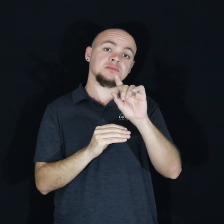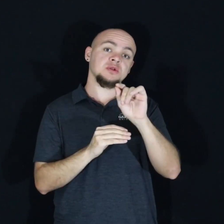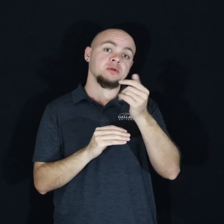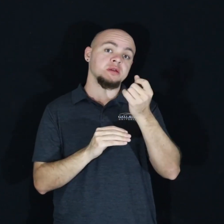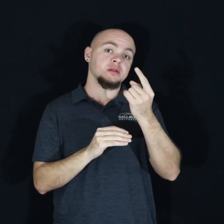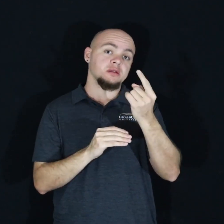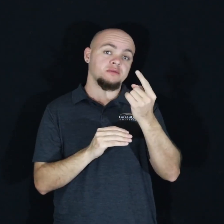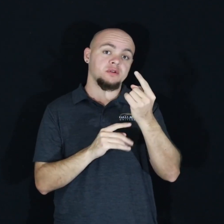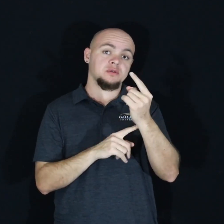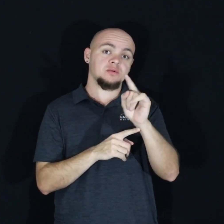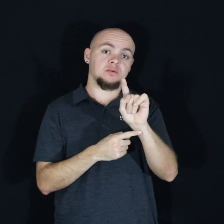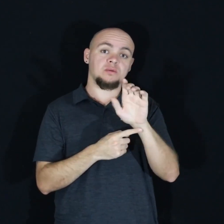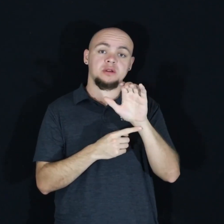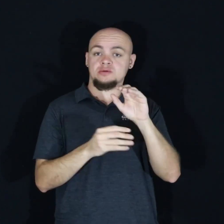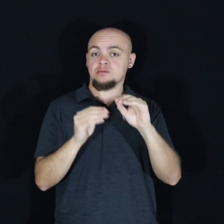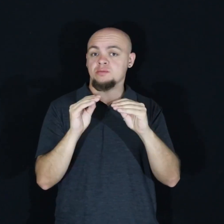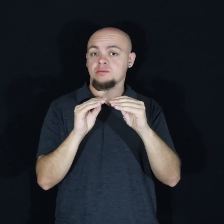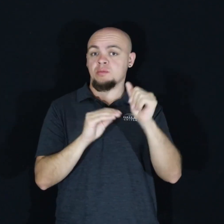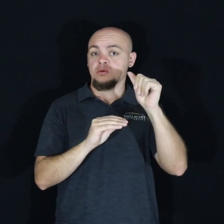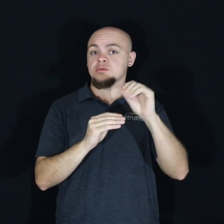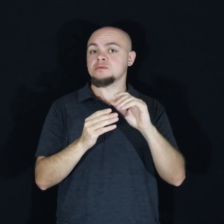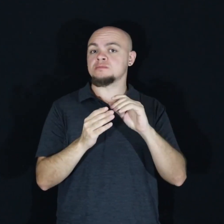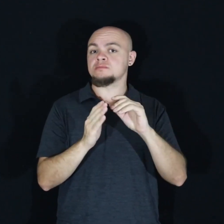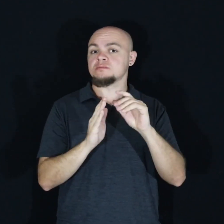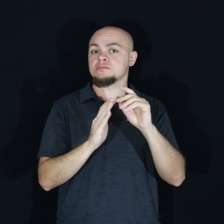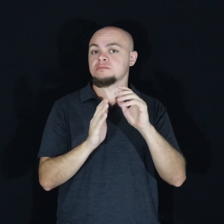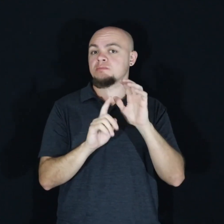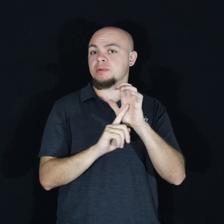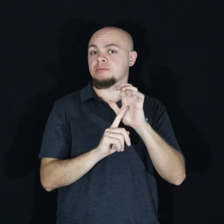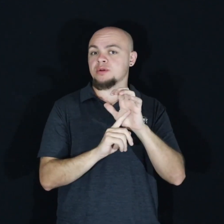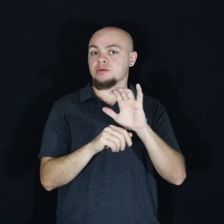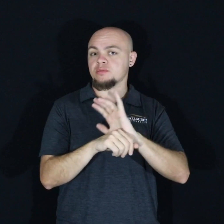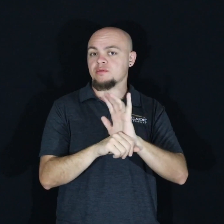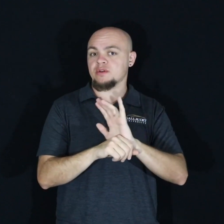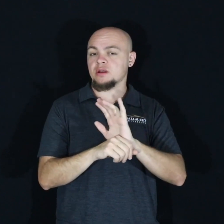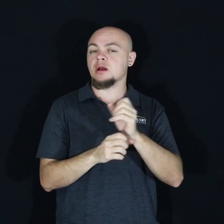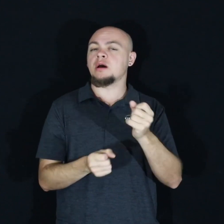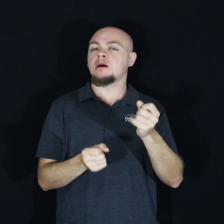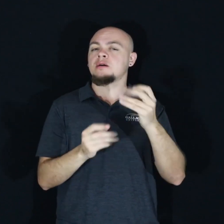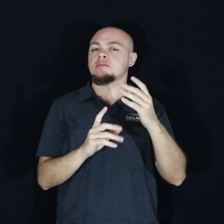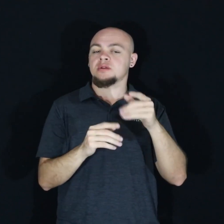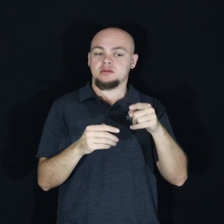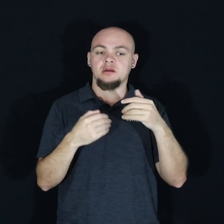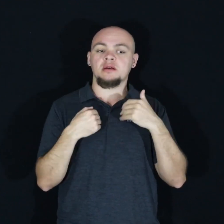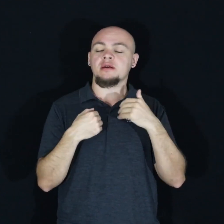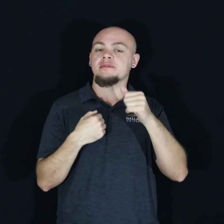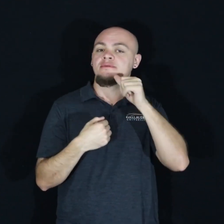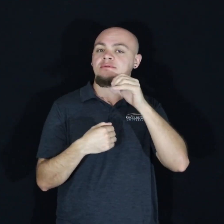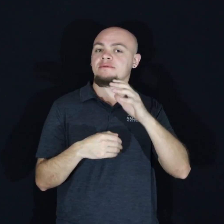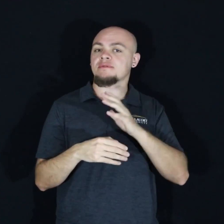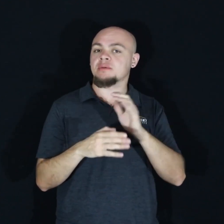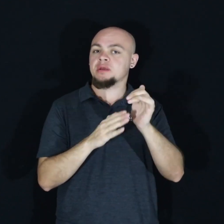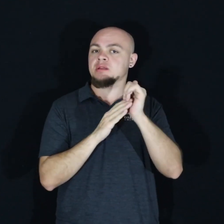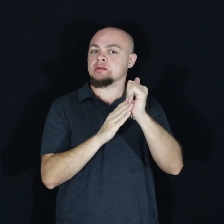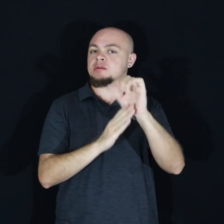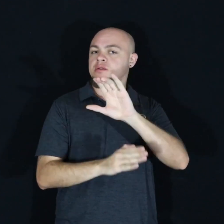the 100 most popular movies. How many of them do you think actually have female protagonists?